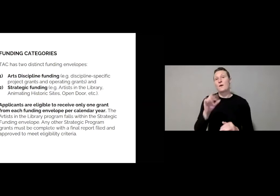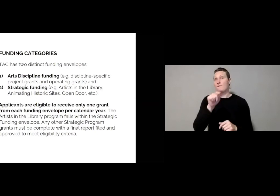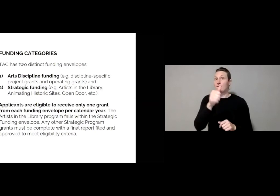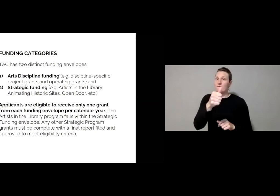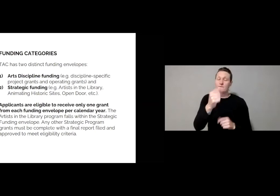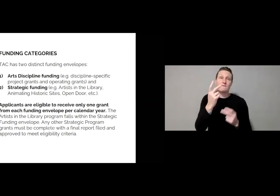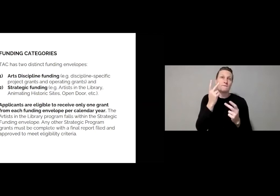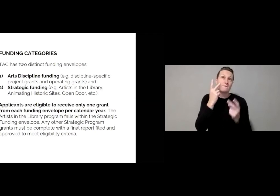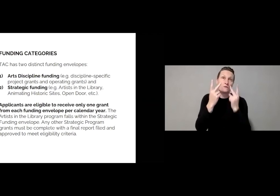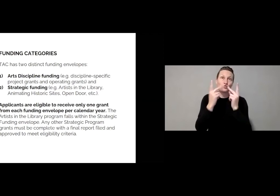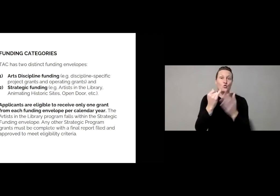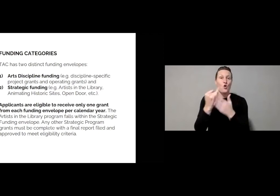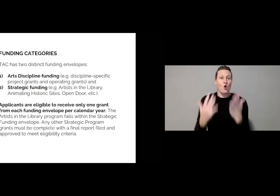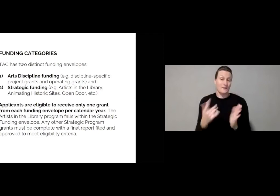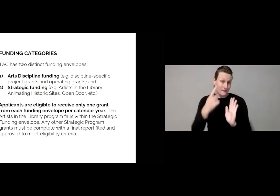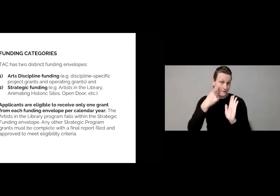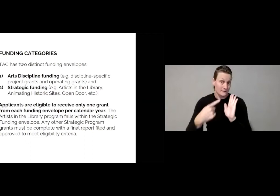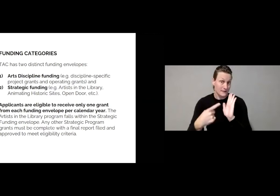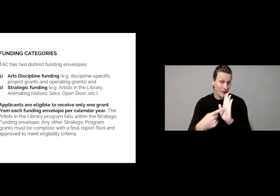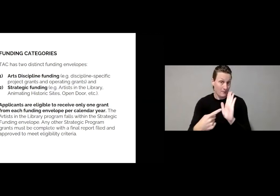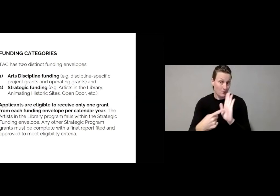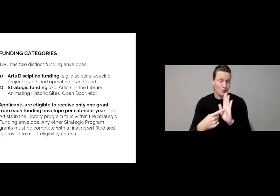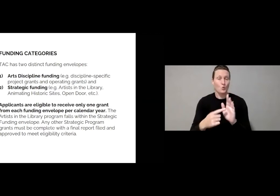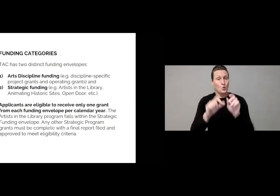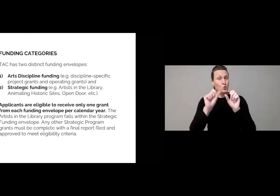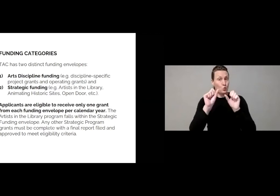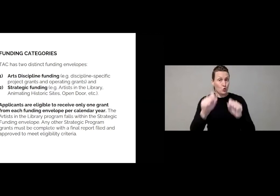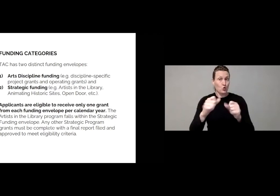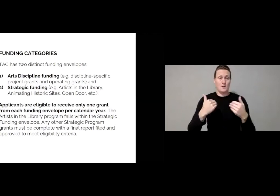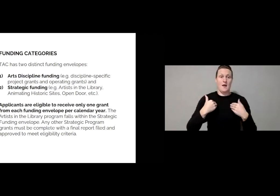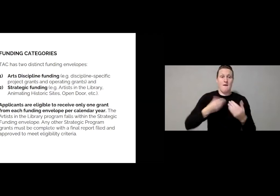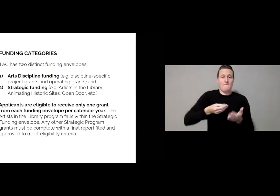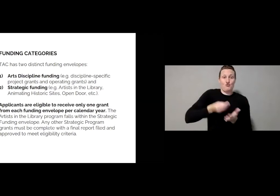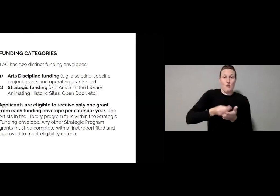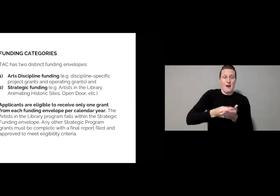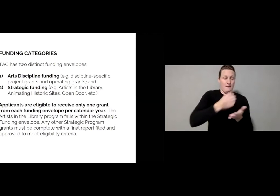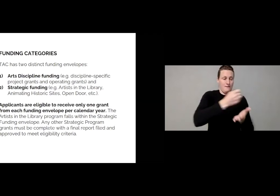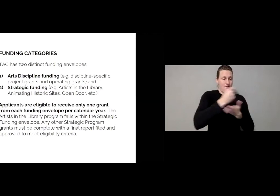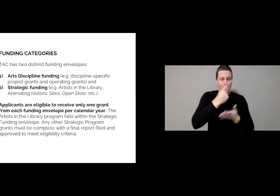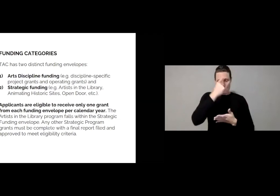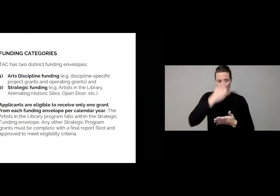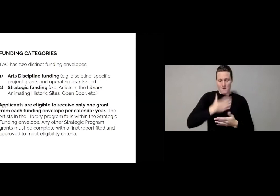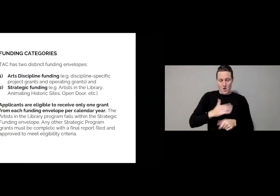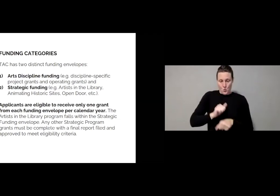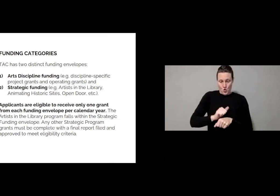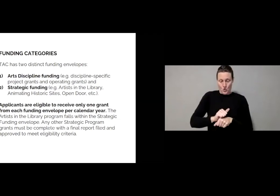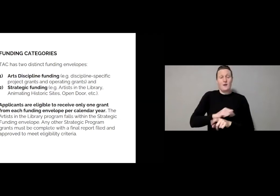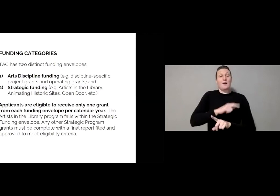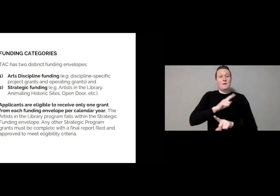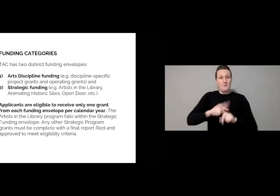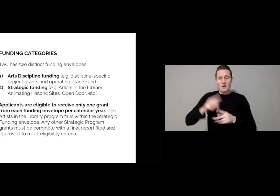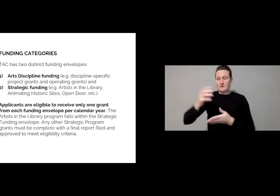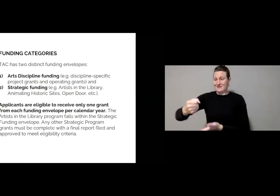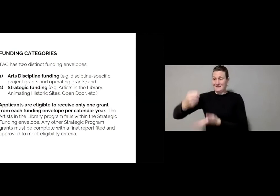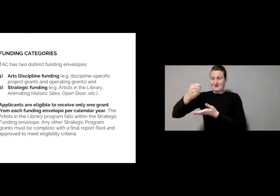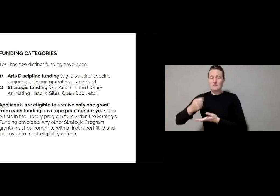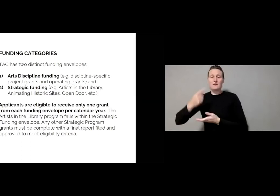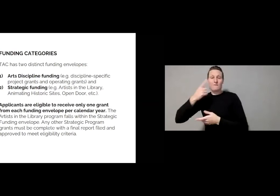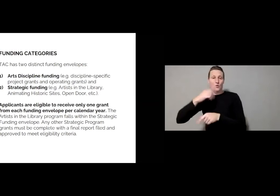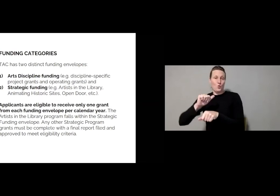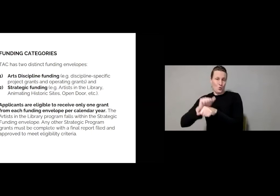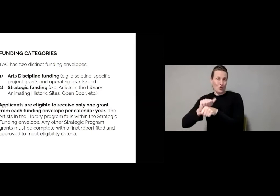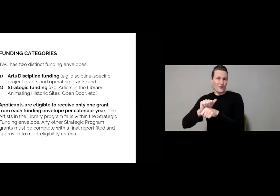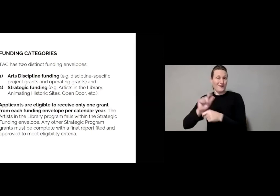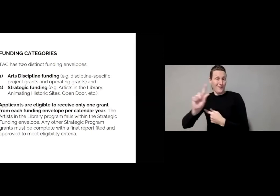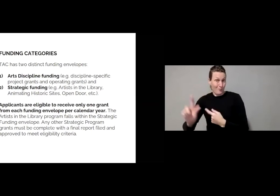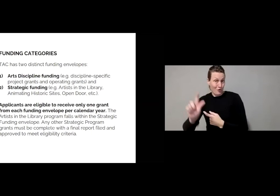and you could have an artist in the library residency grant, or another type of strategic program grant like animating Toronto